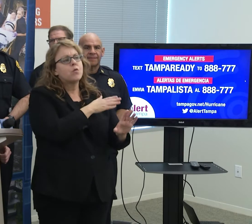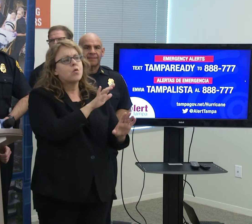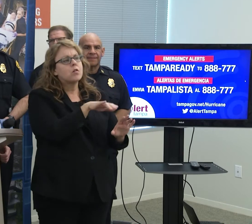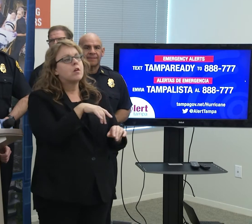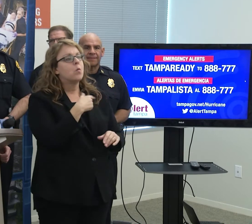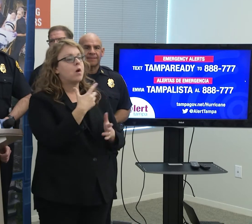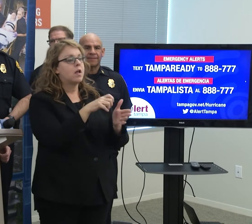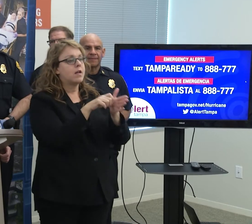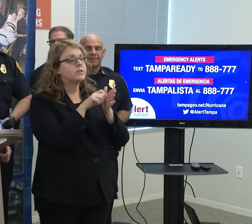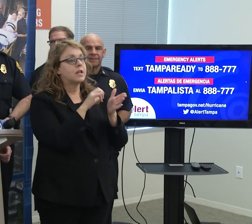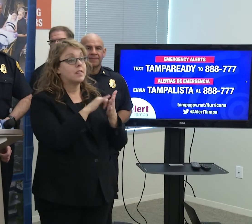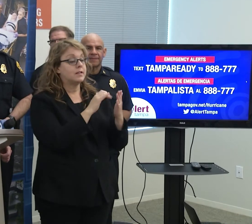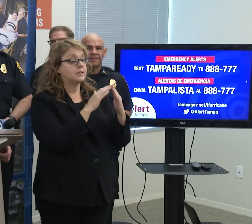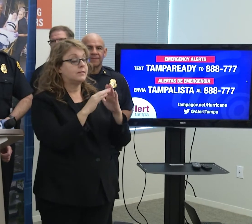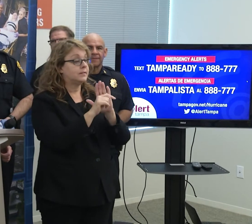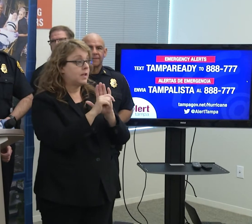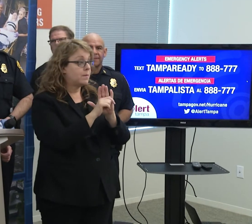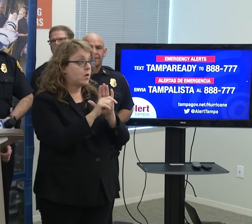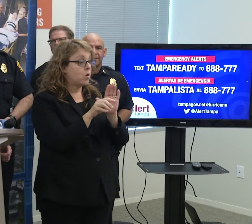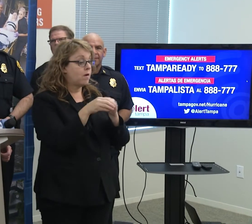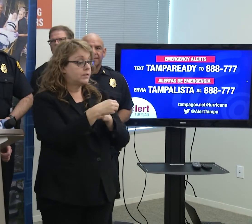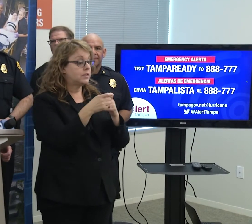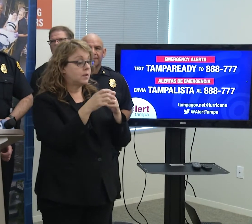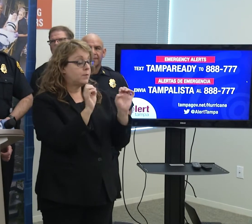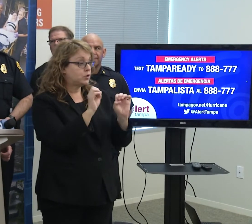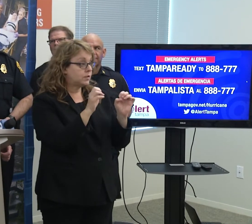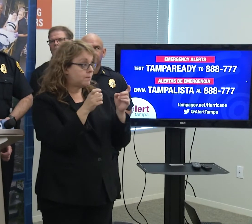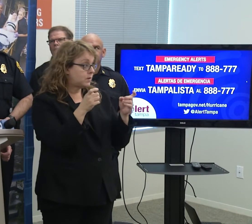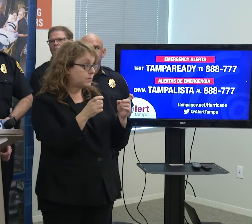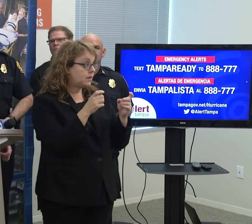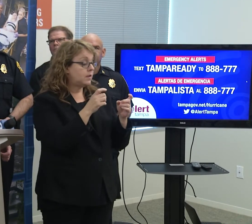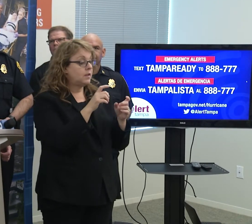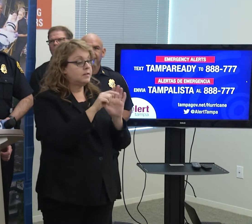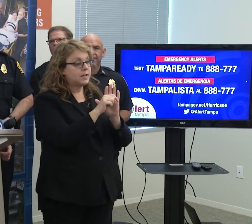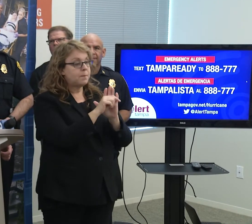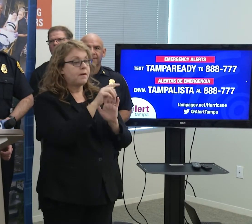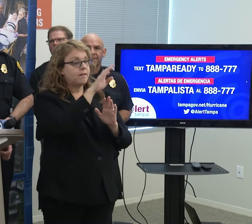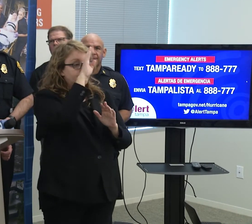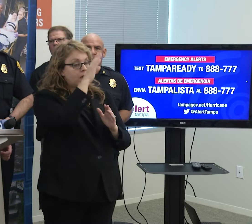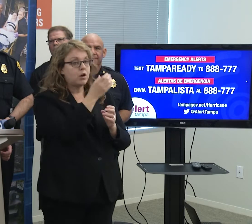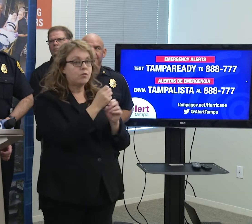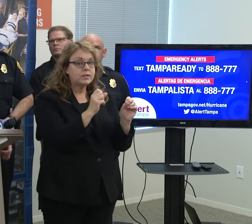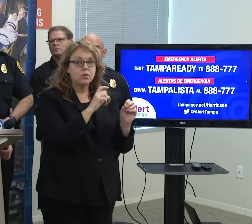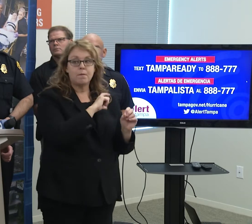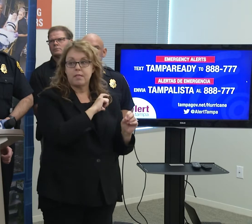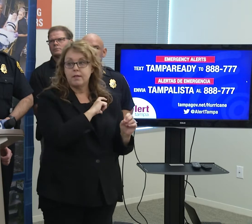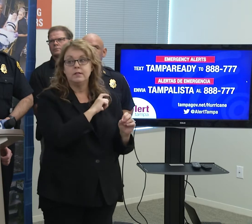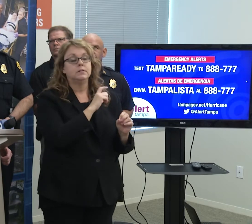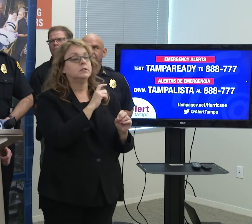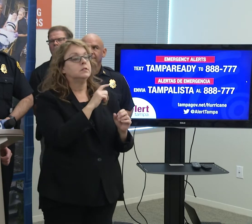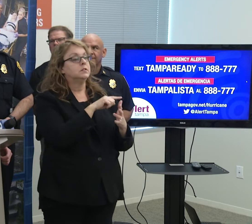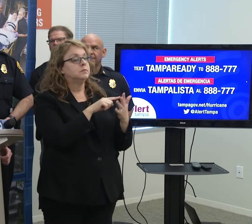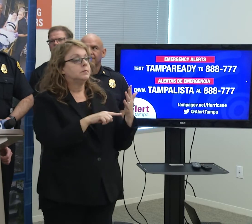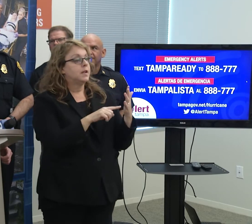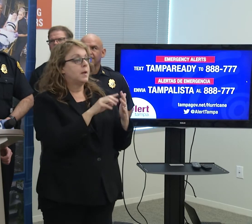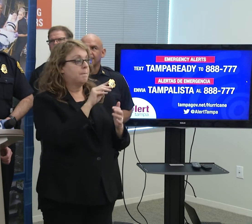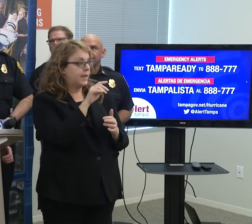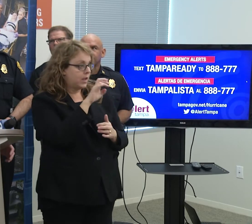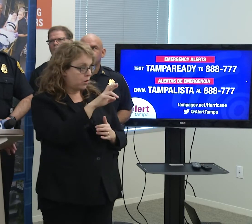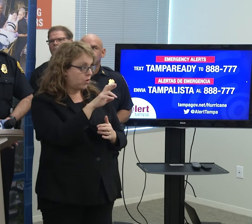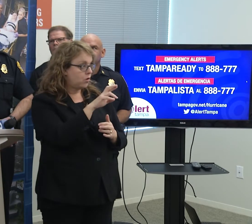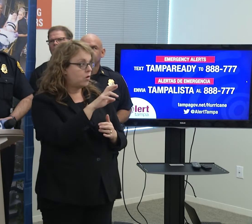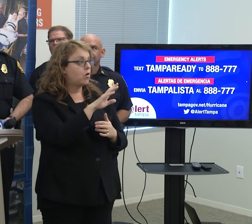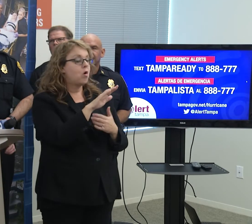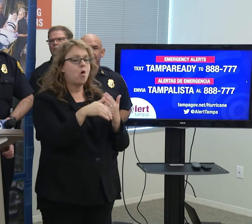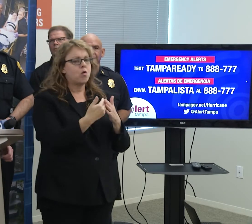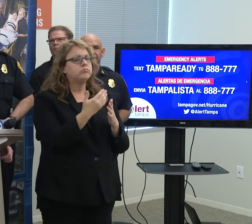really want to emphasize how the City of Tampa Office of Emergency Management, Tampa Fire and Rescue, the Police Department, and Office of Mayor Jane Castor